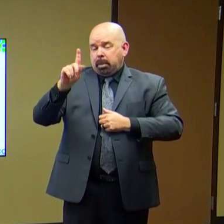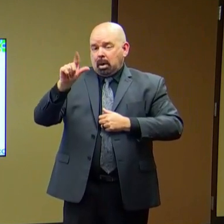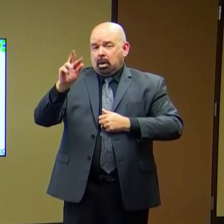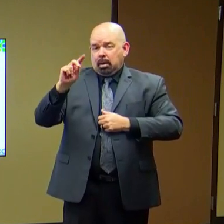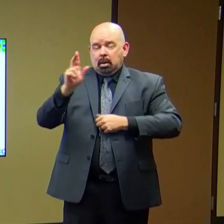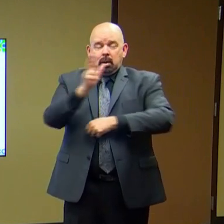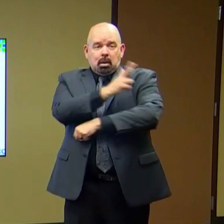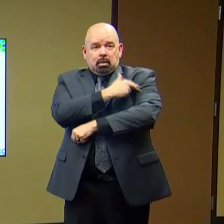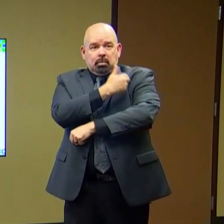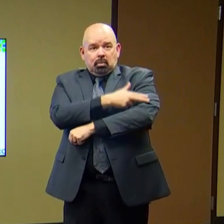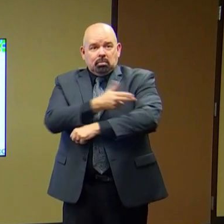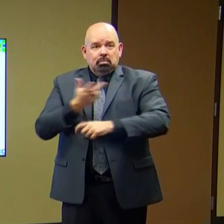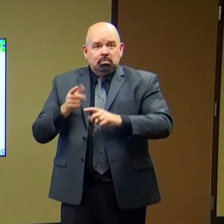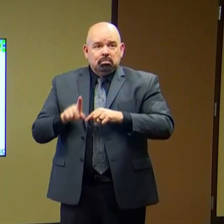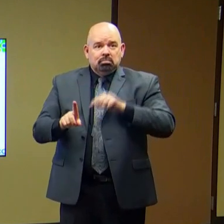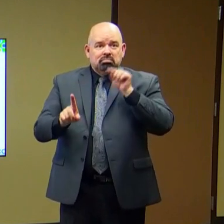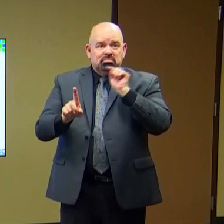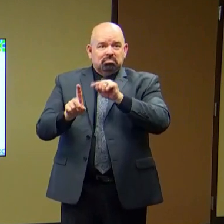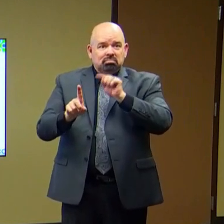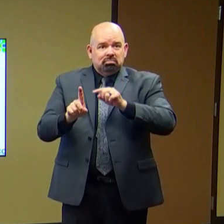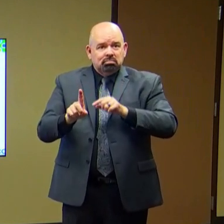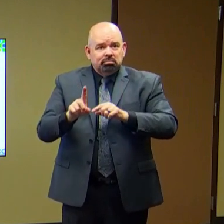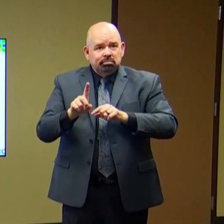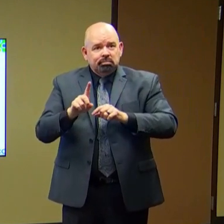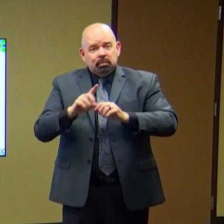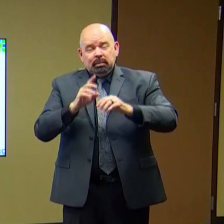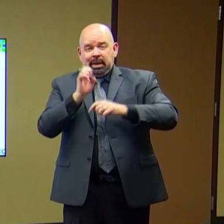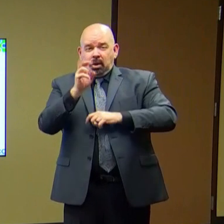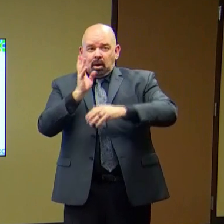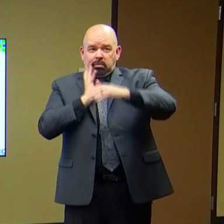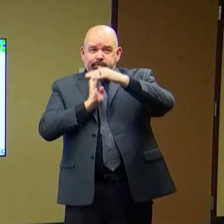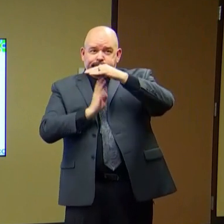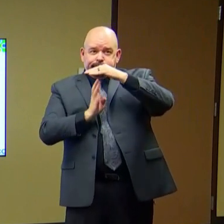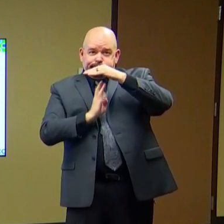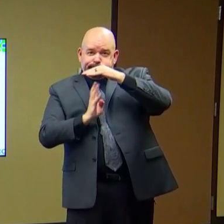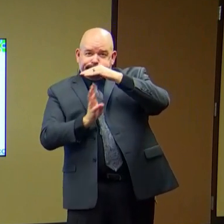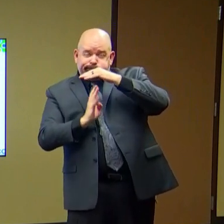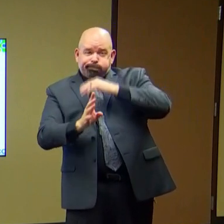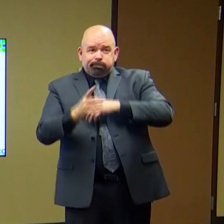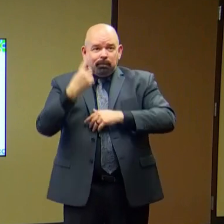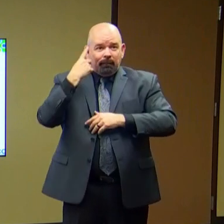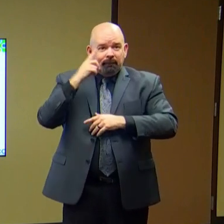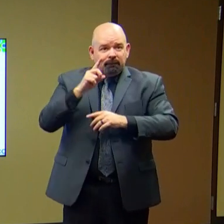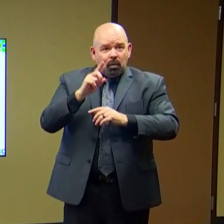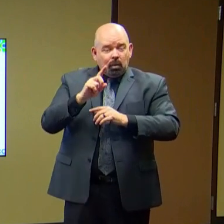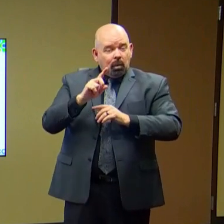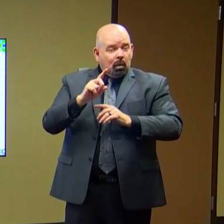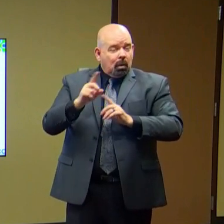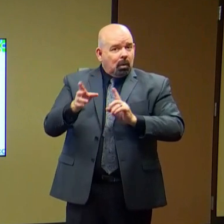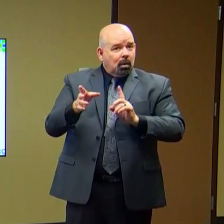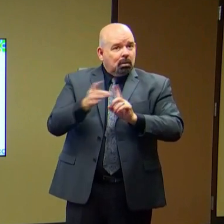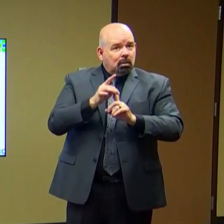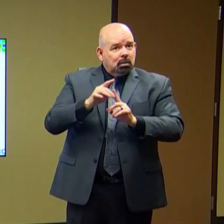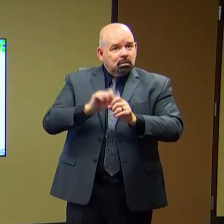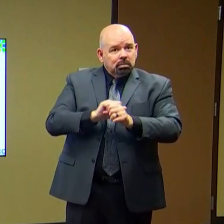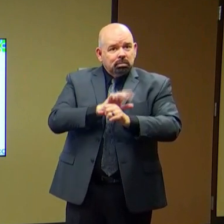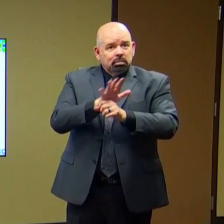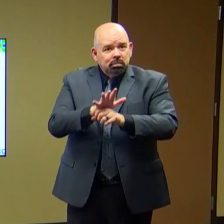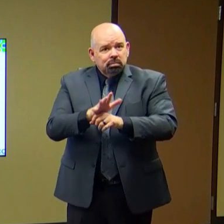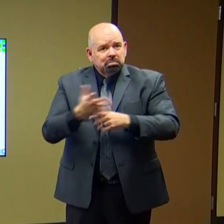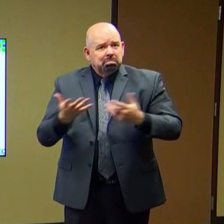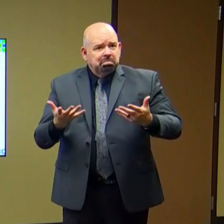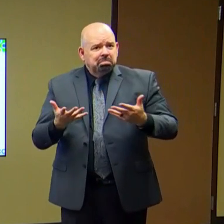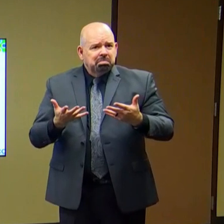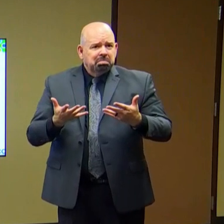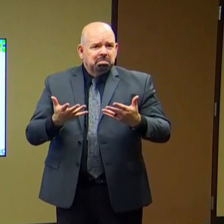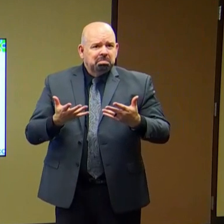confirmed emergency department visits, week over week growth rate. So they look at how the prior